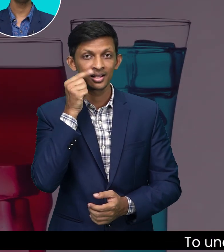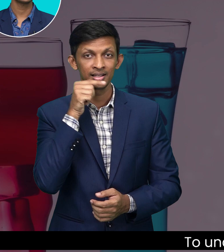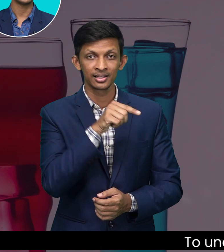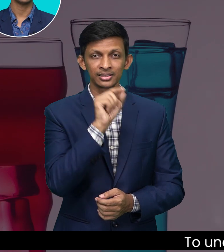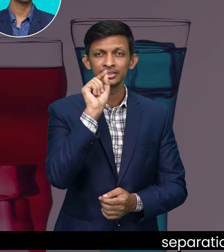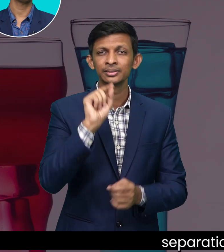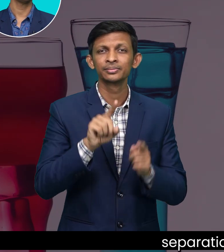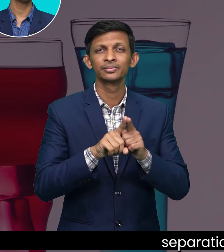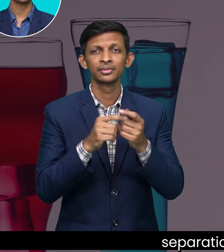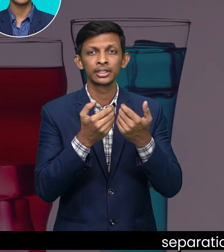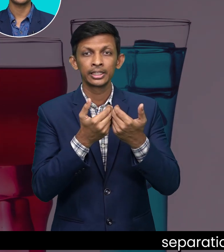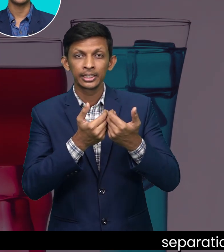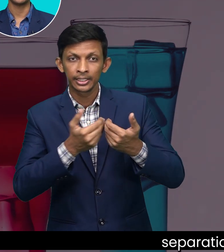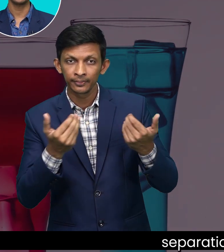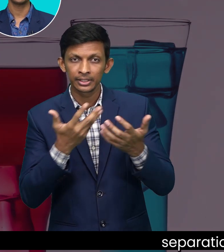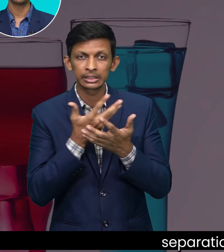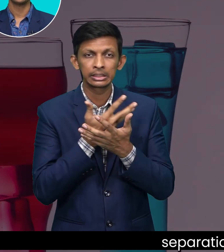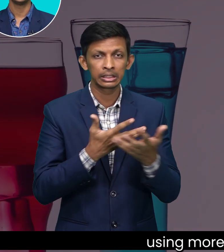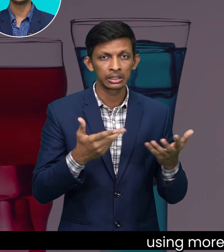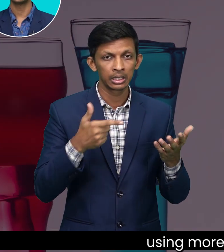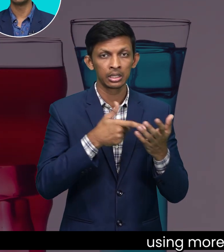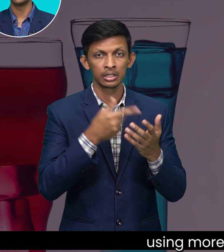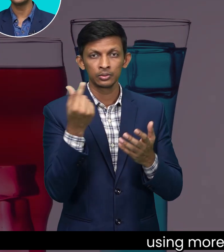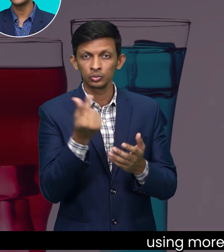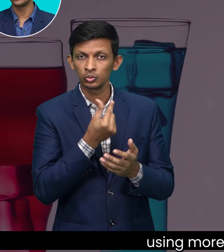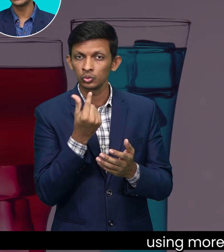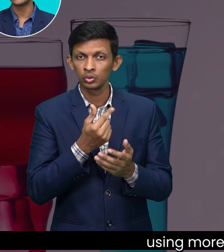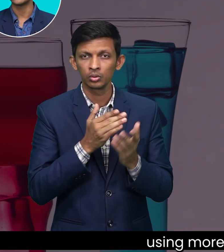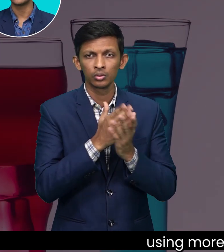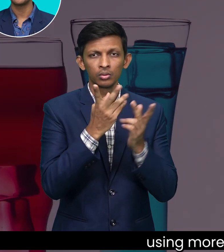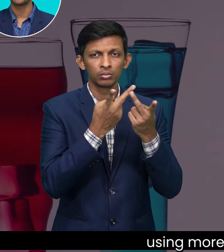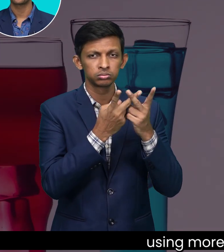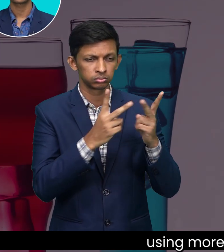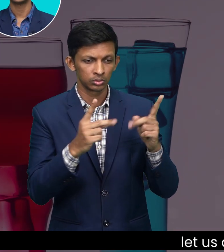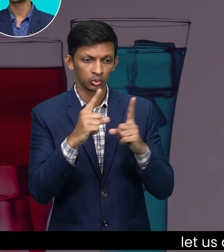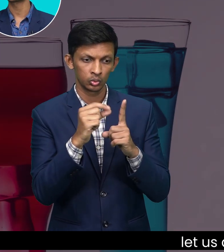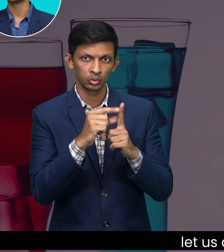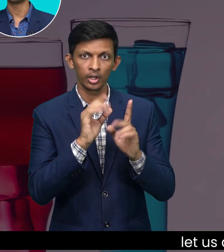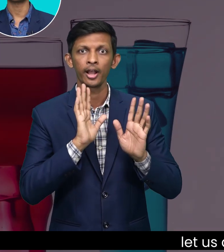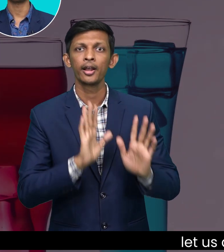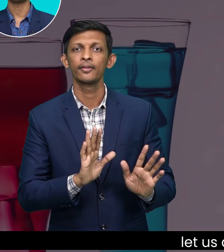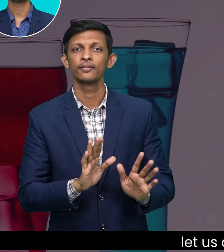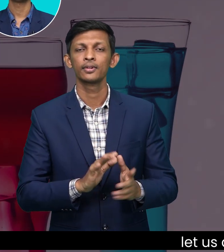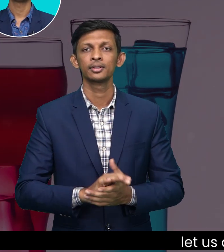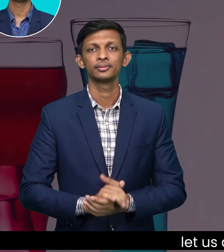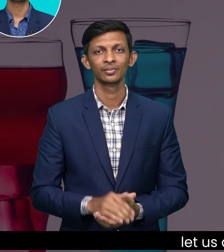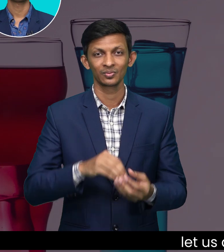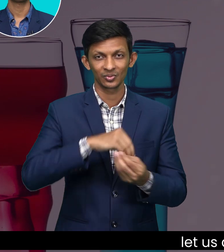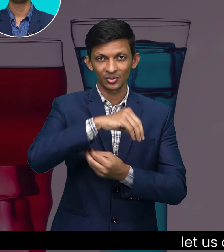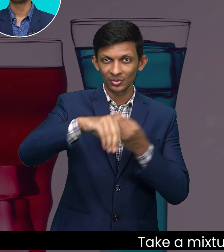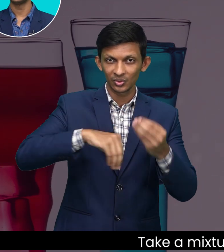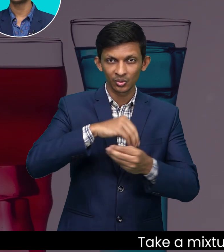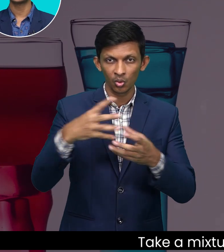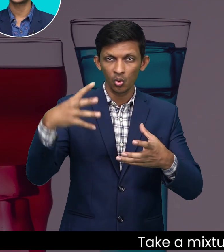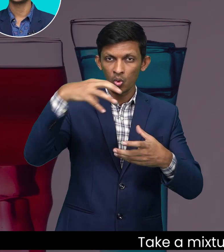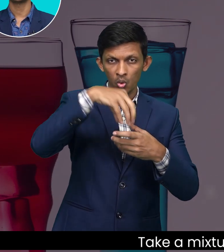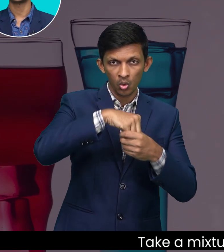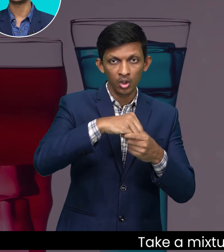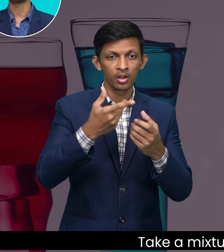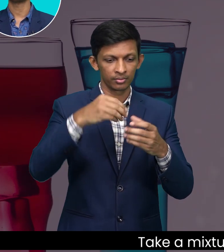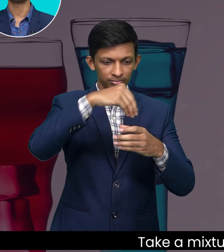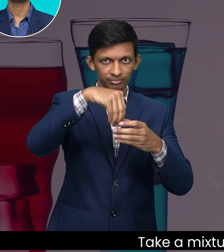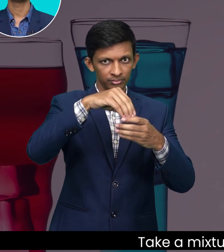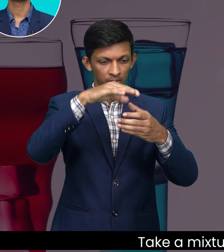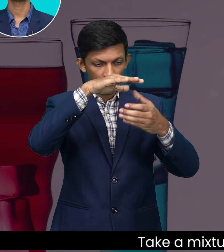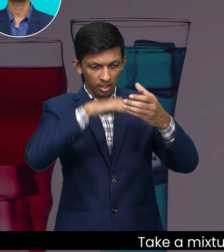To understand the separation of substances using more than one method, let us do an activity. Take a mixture of